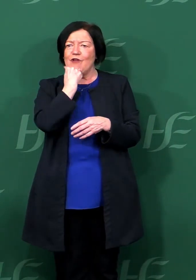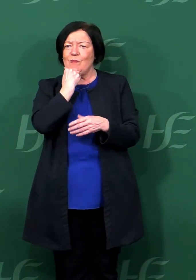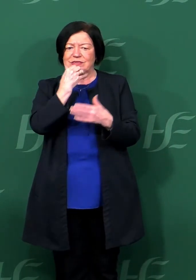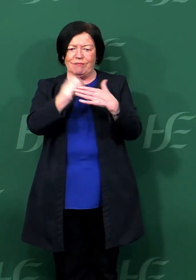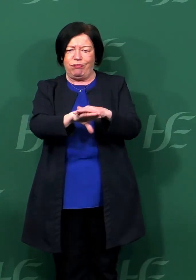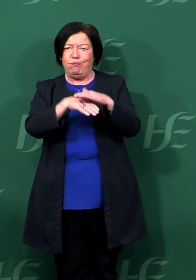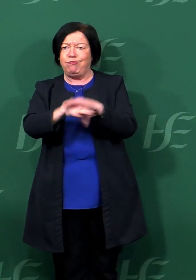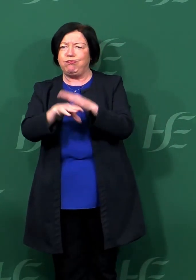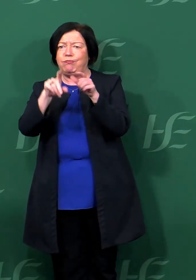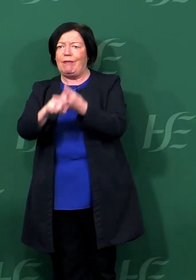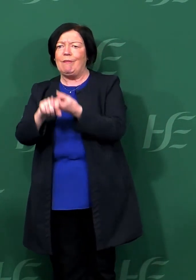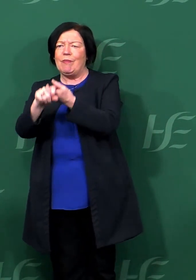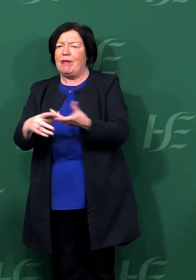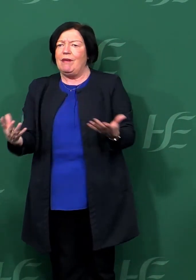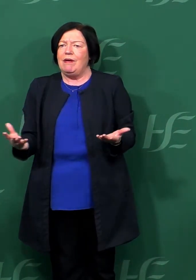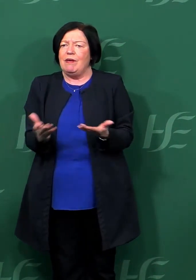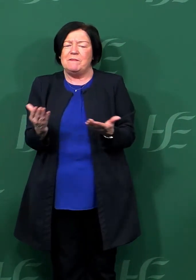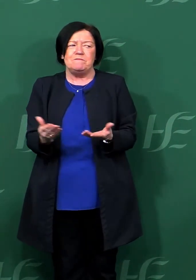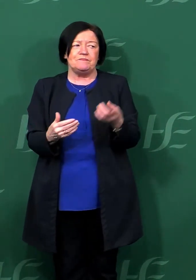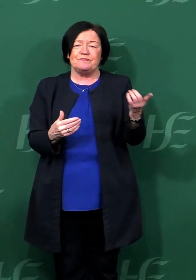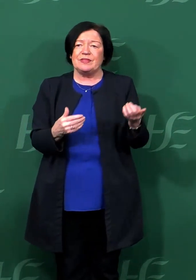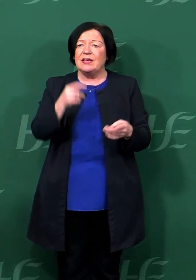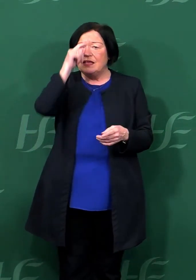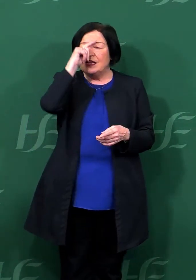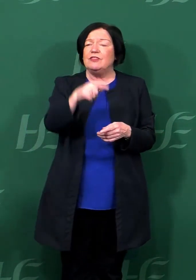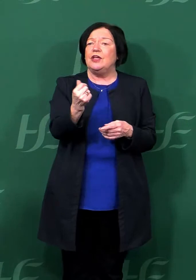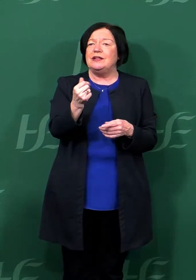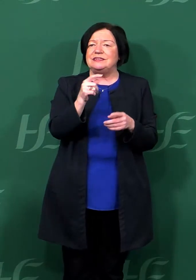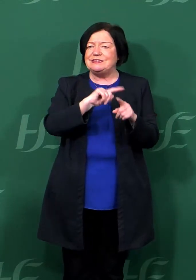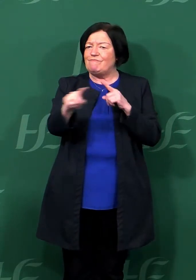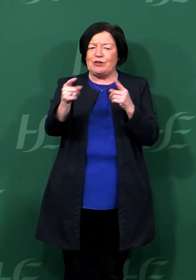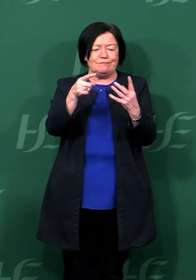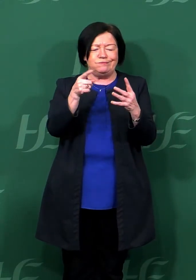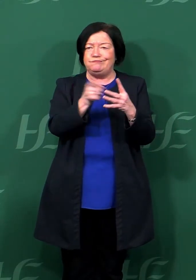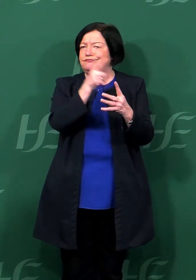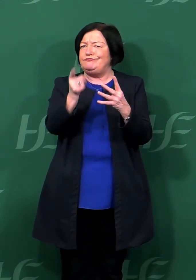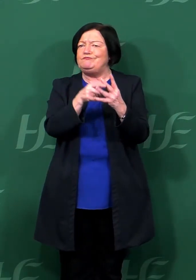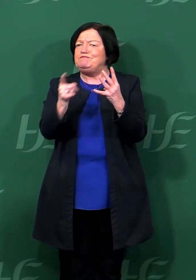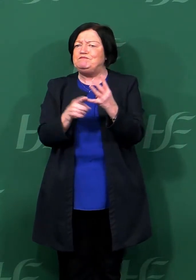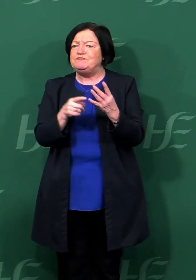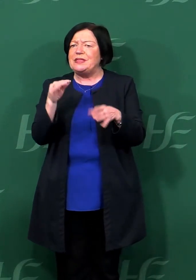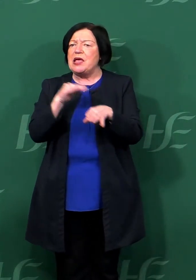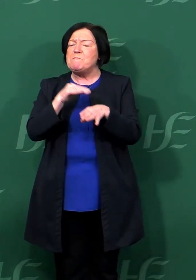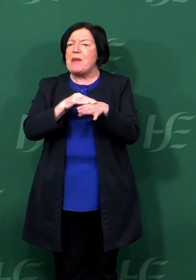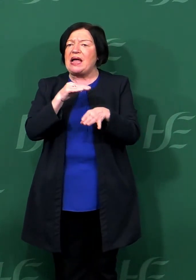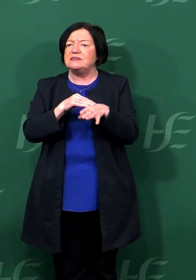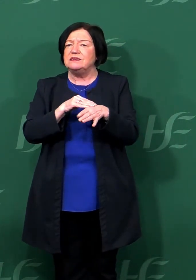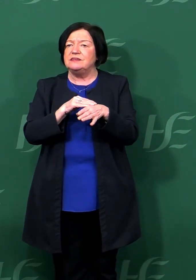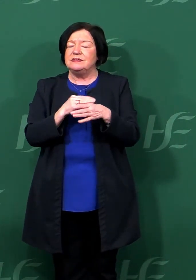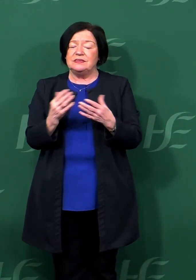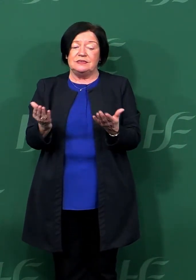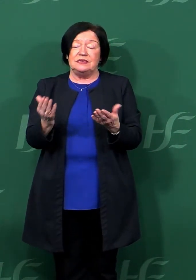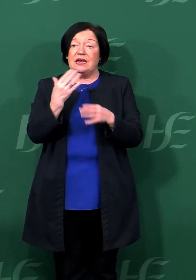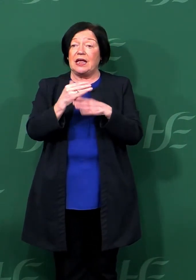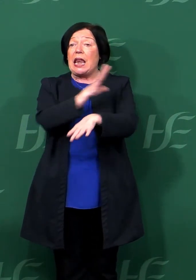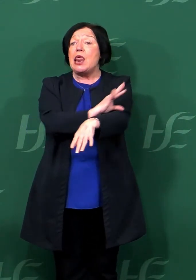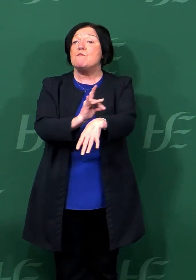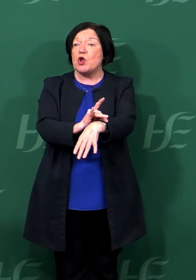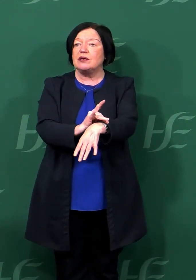into hospital? I think there's a number of things impacting, and like